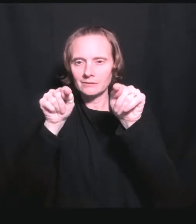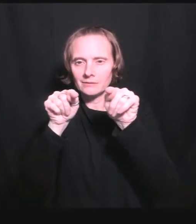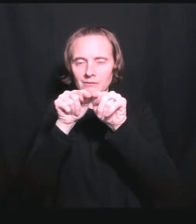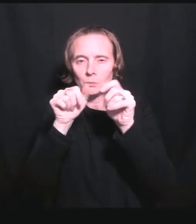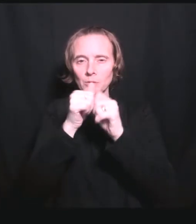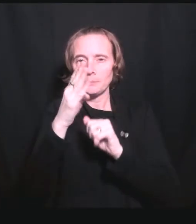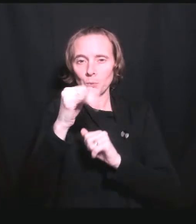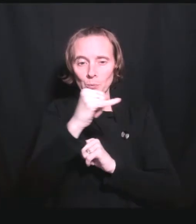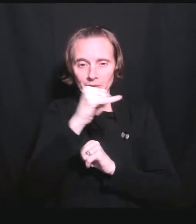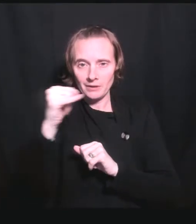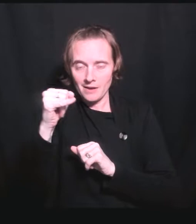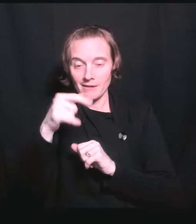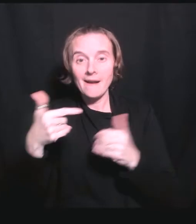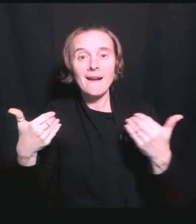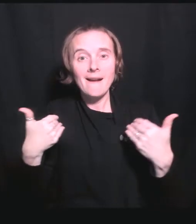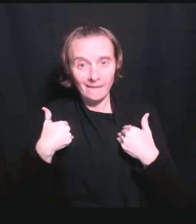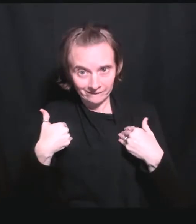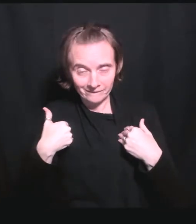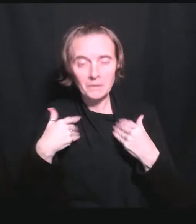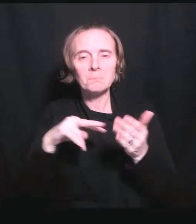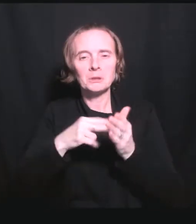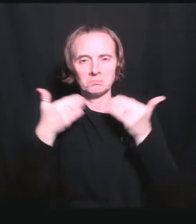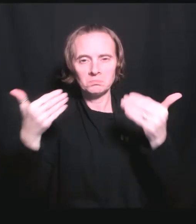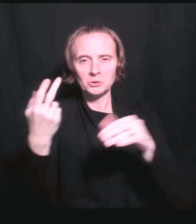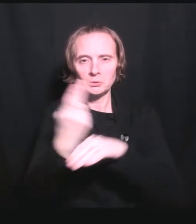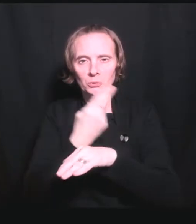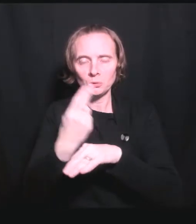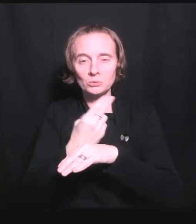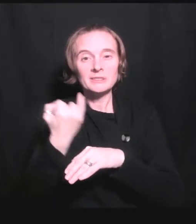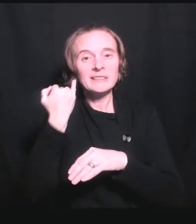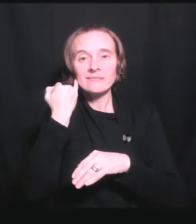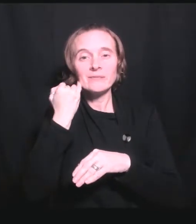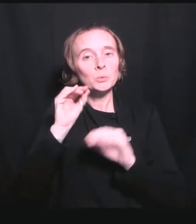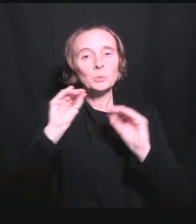And make sure that the blue line is there in the window.